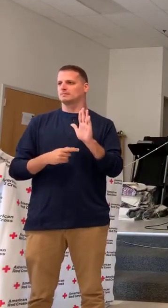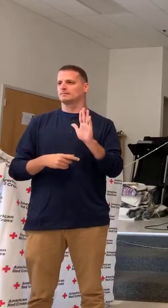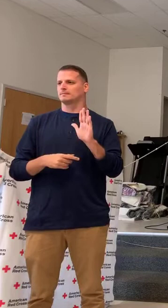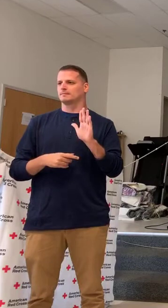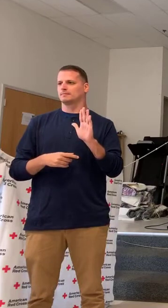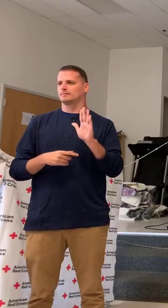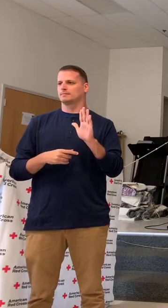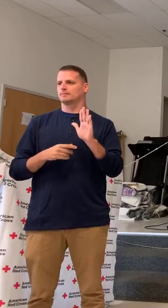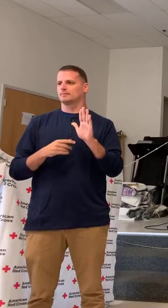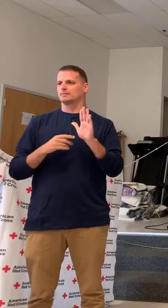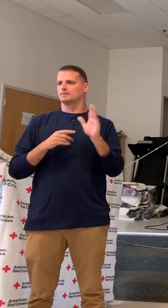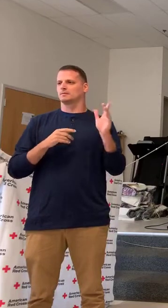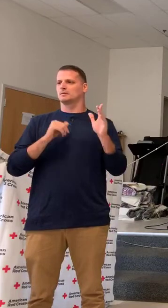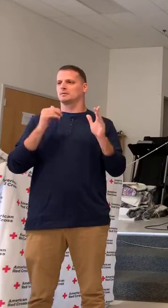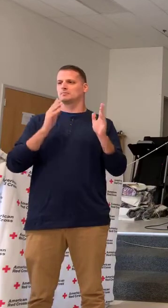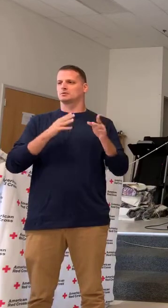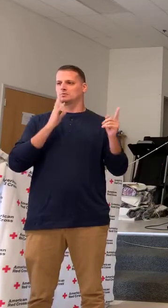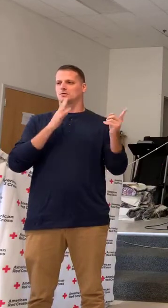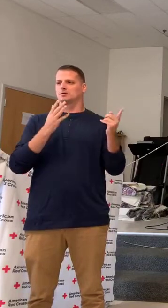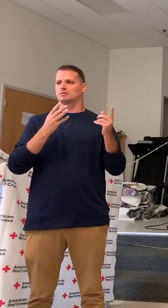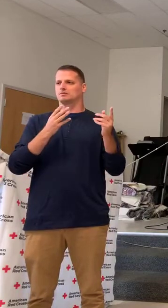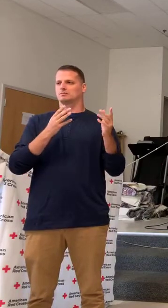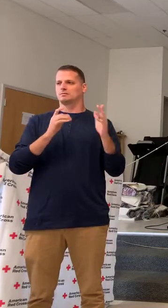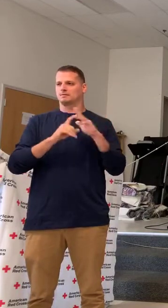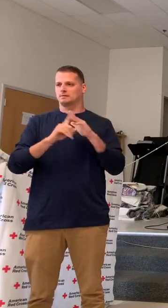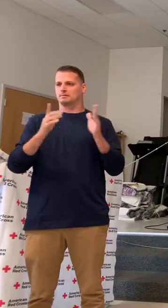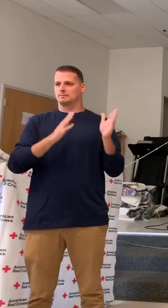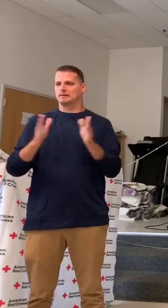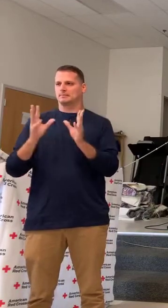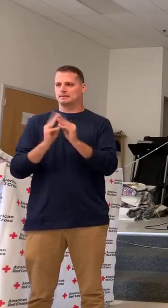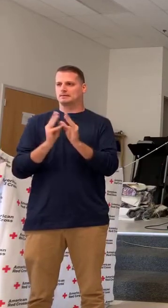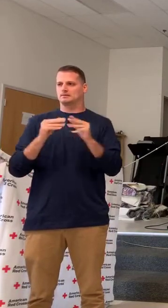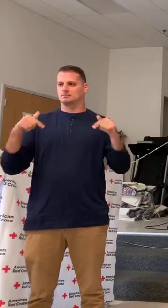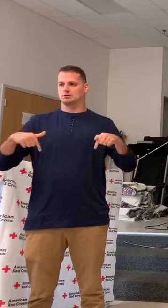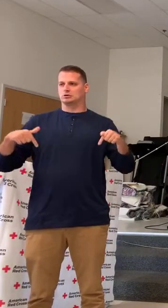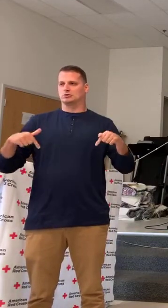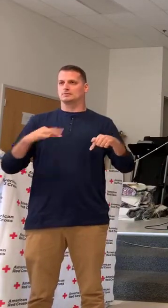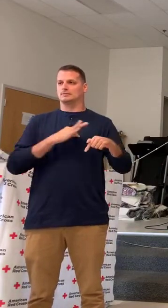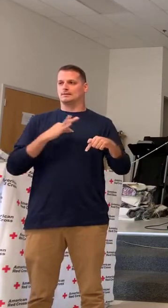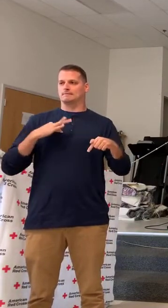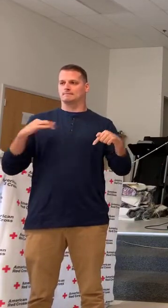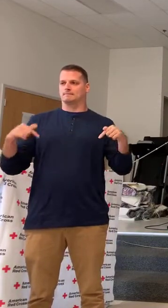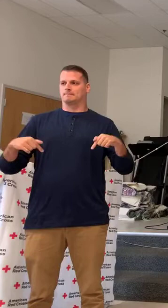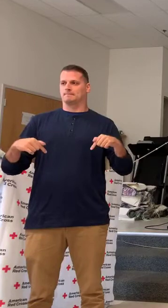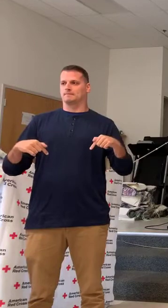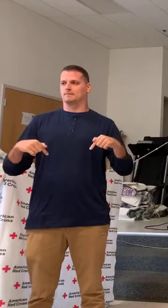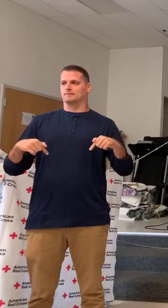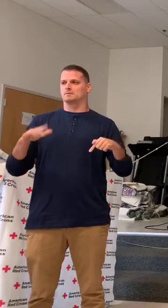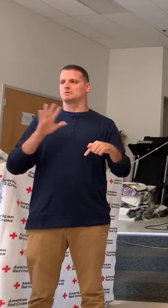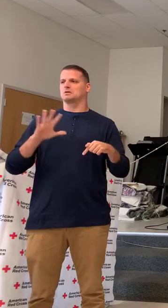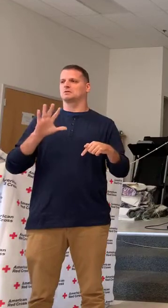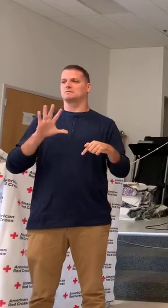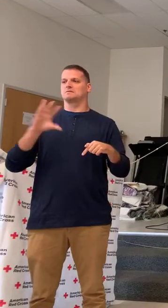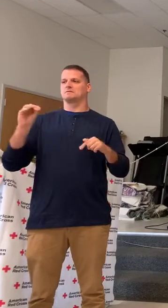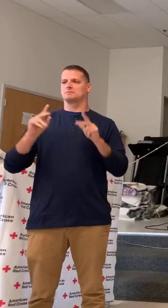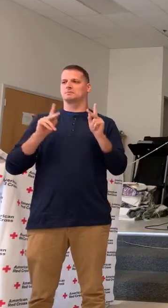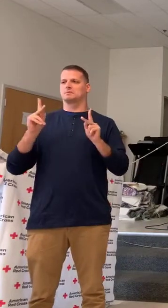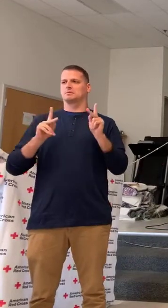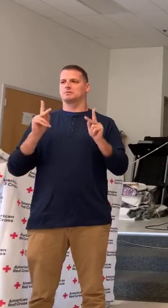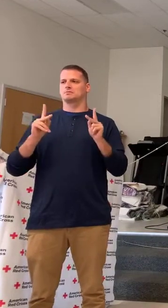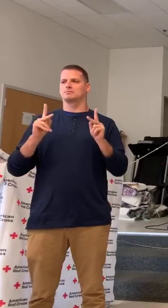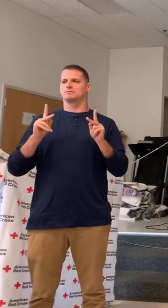the evacuee meeting here, and then our staff of about 50 on our team, 400 and